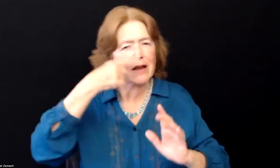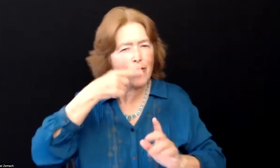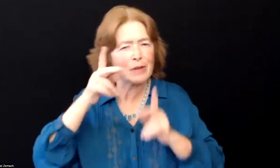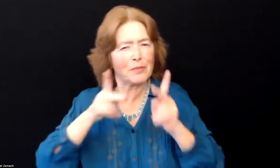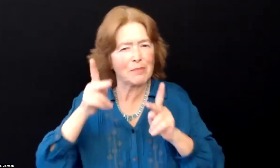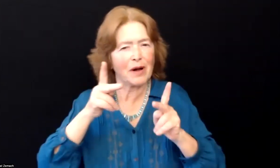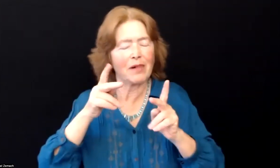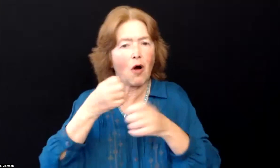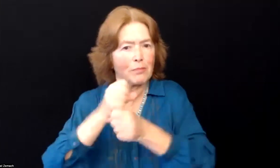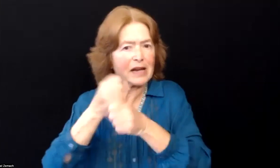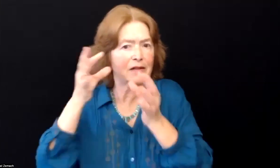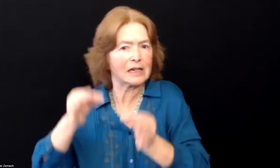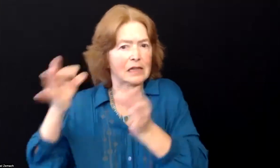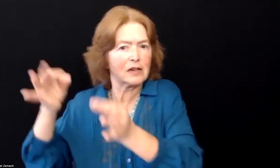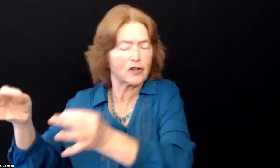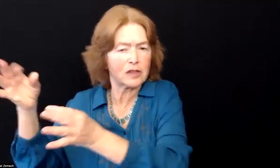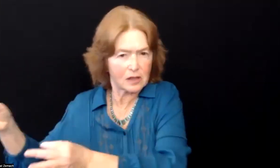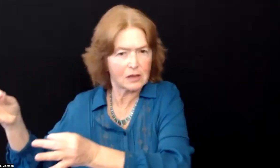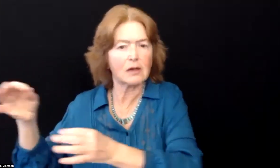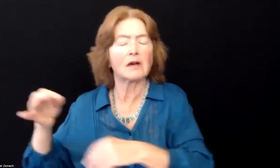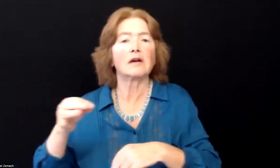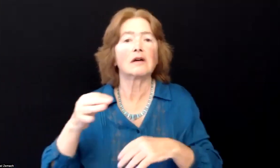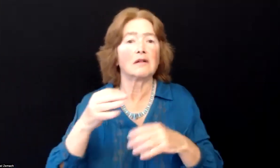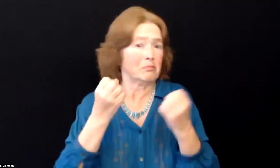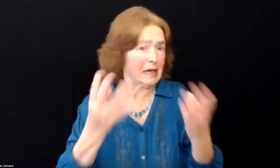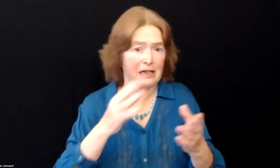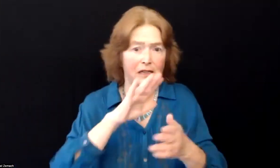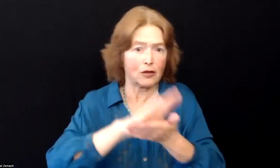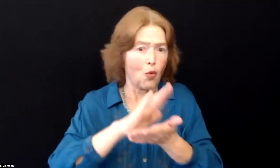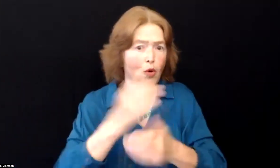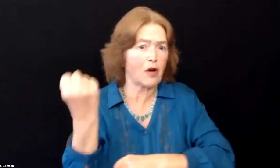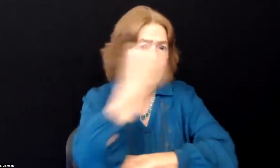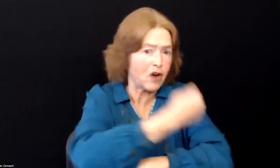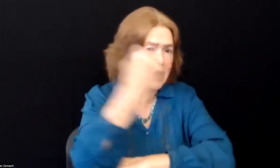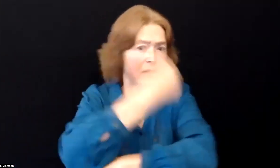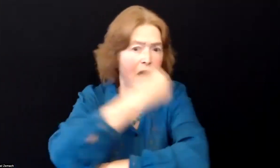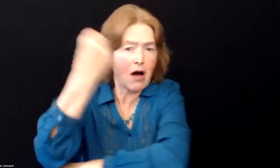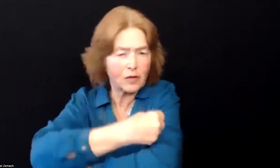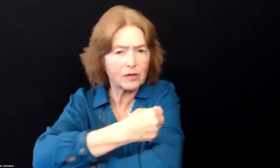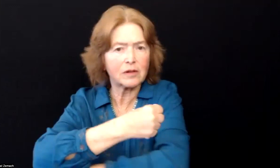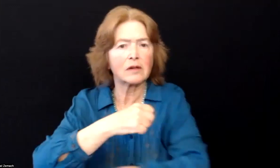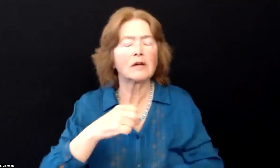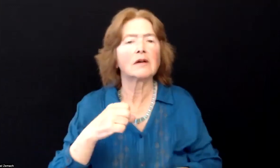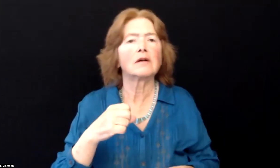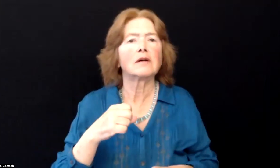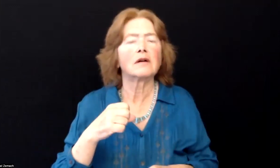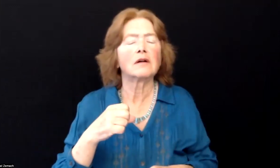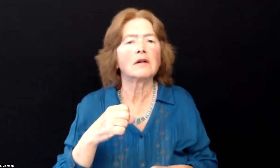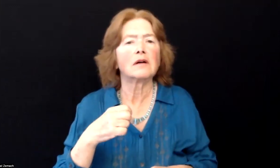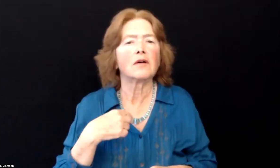hearing people are the ones making decisions, and a lot of universities are shutting down, or